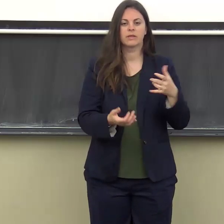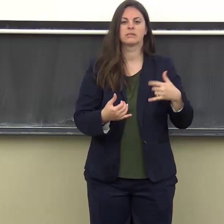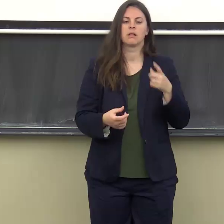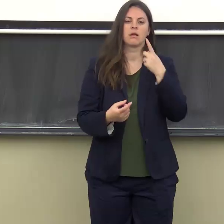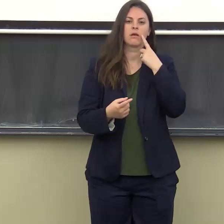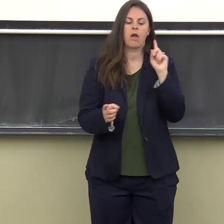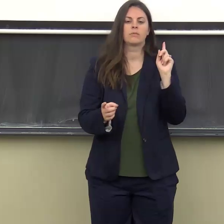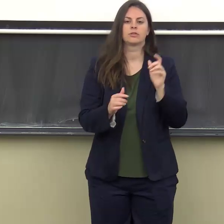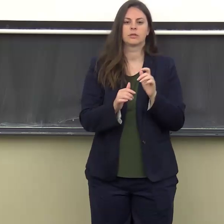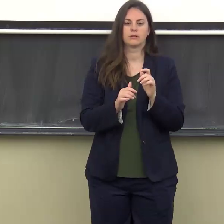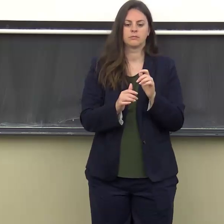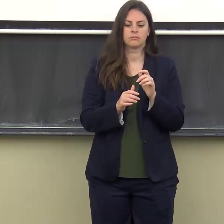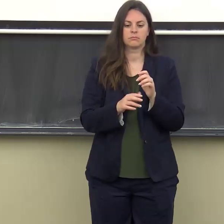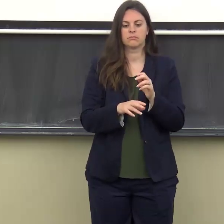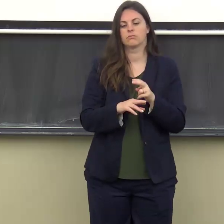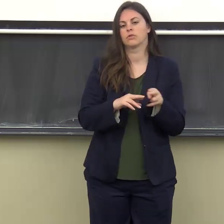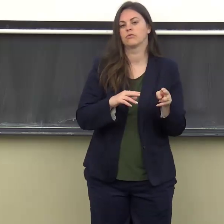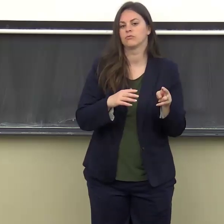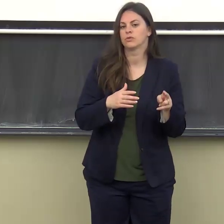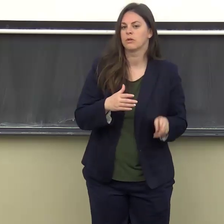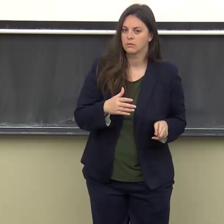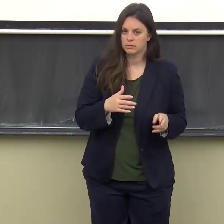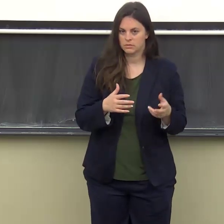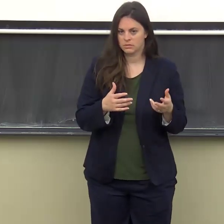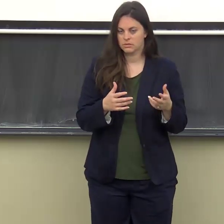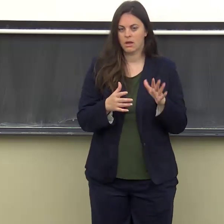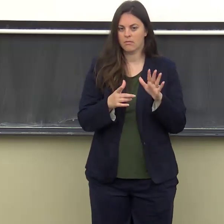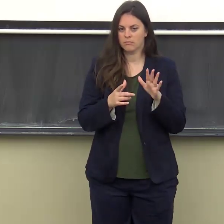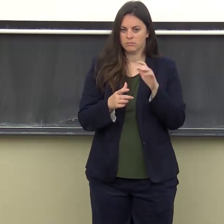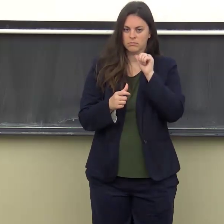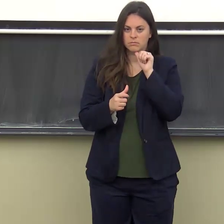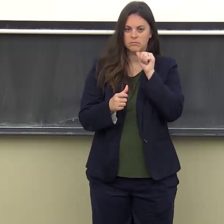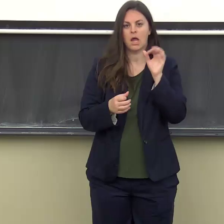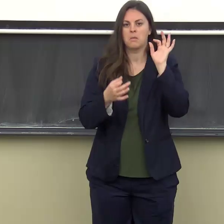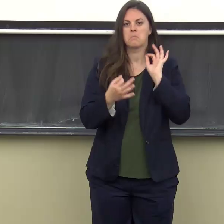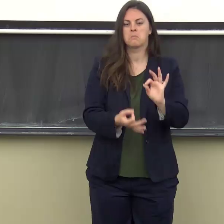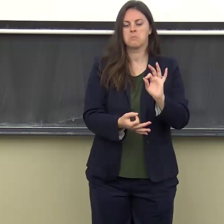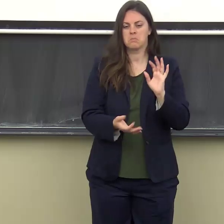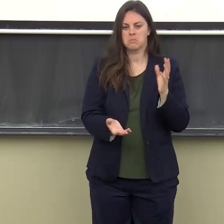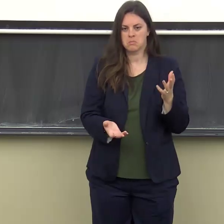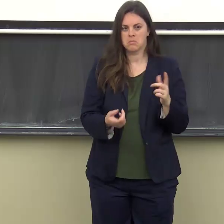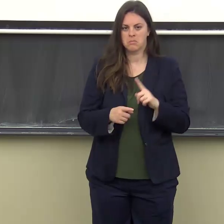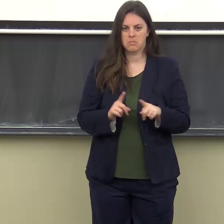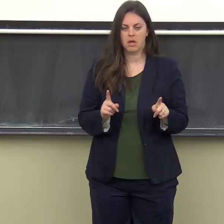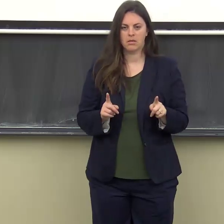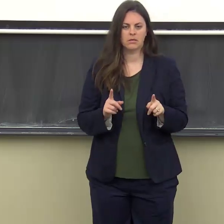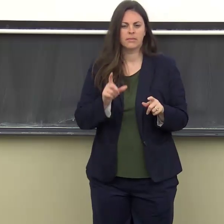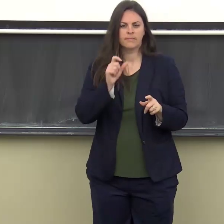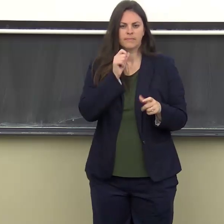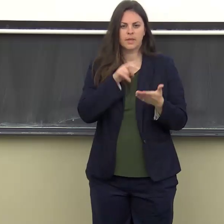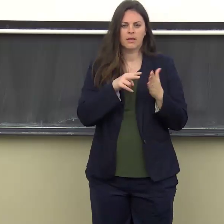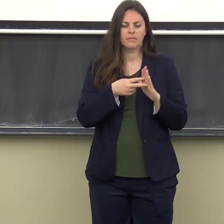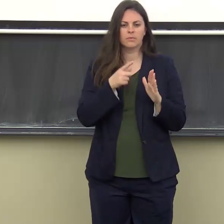to the end, mostly imperfectly. And I'm not saying that we shouldn't all strive for everything working